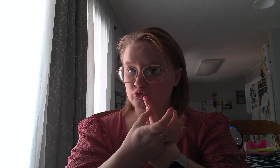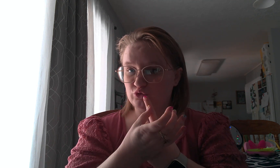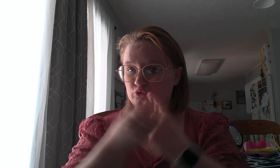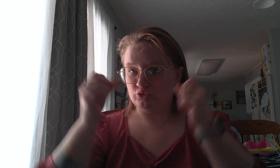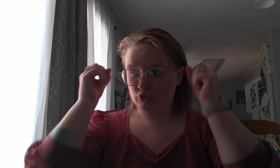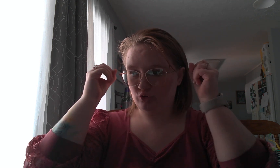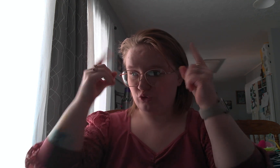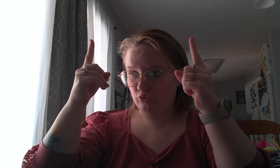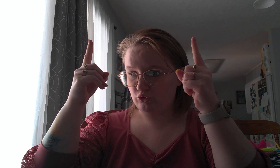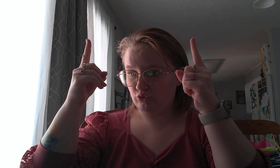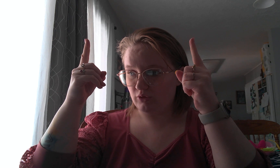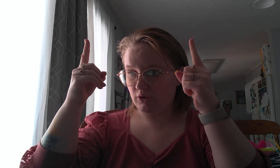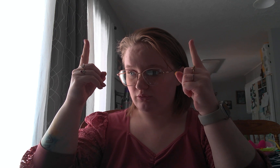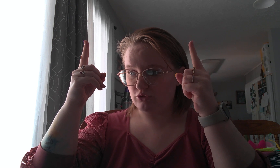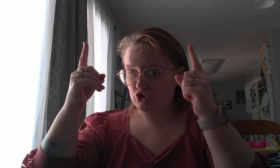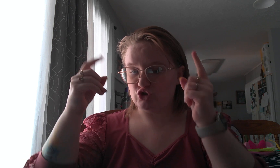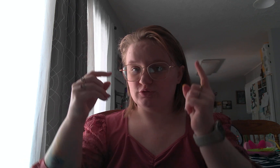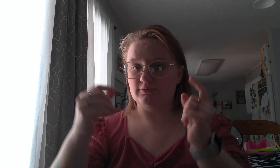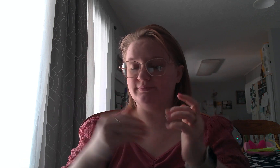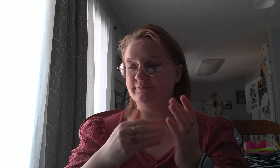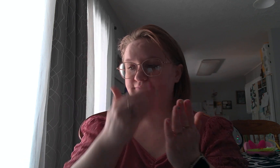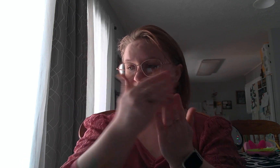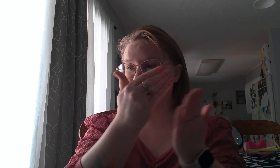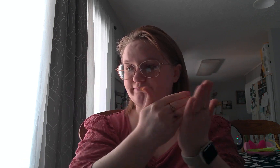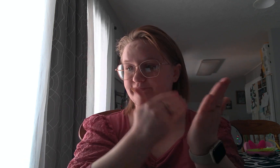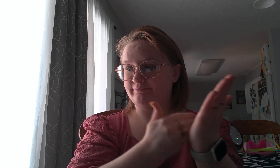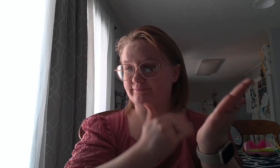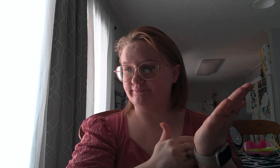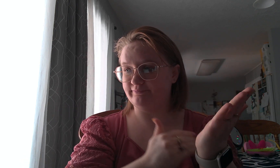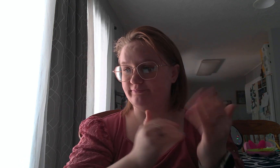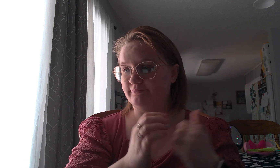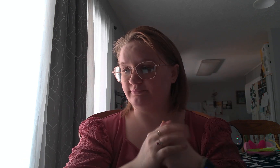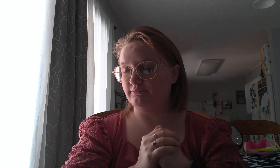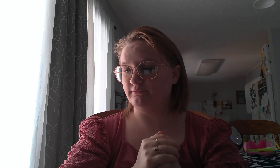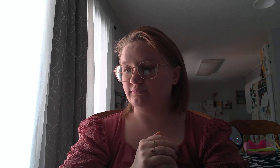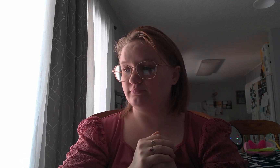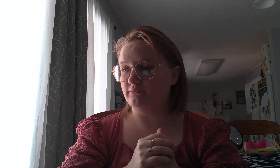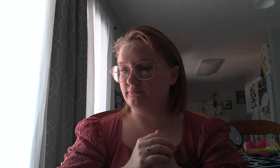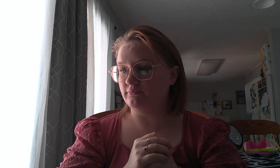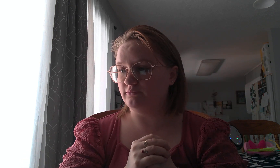myself in terms of cultural understanding?